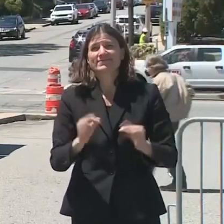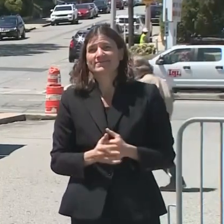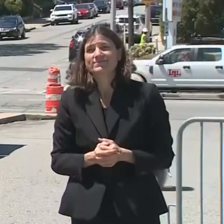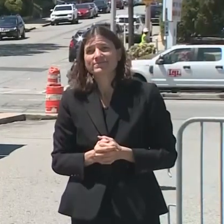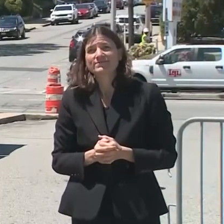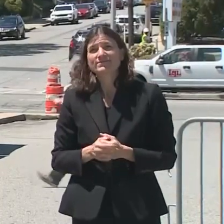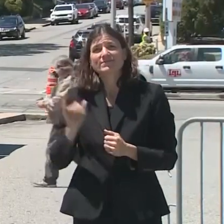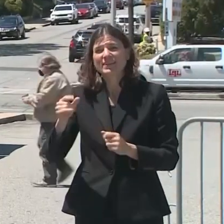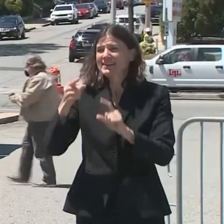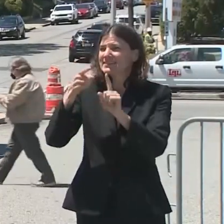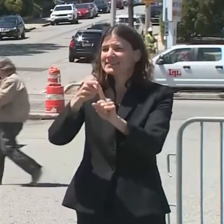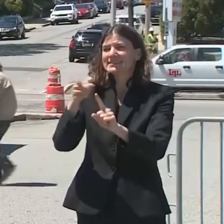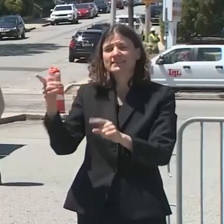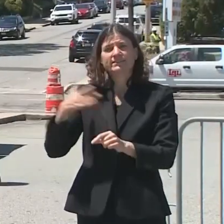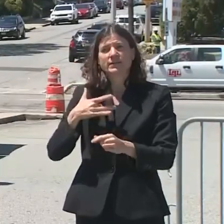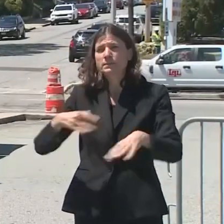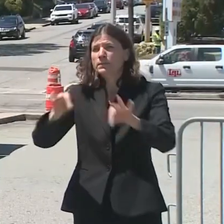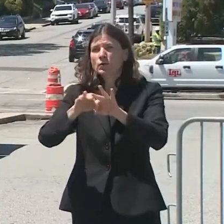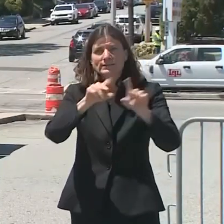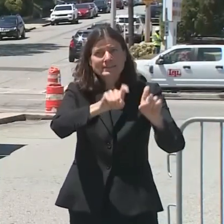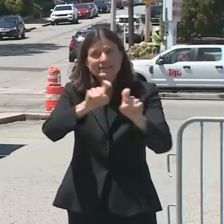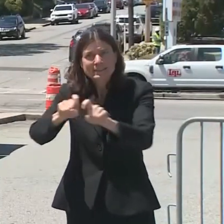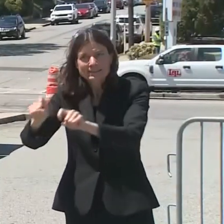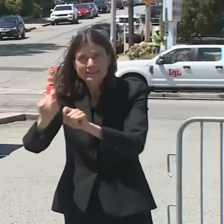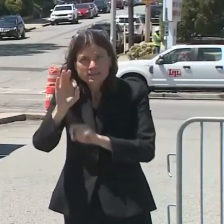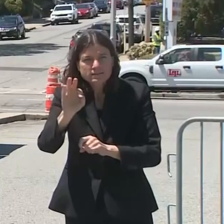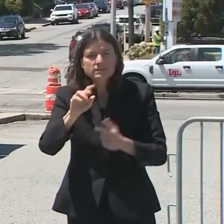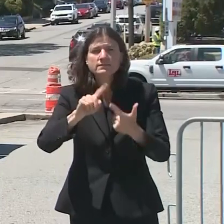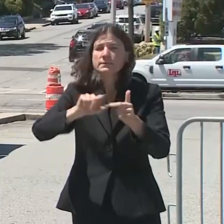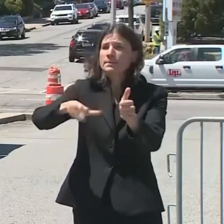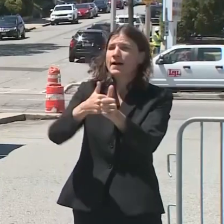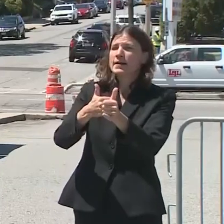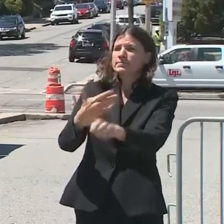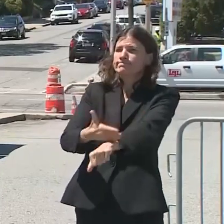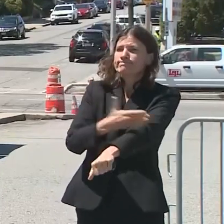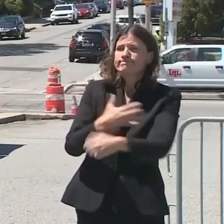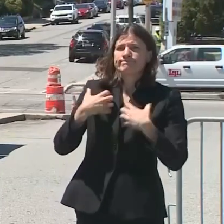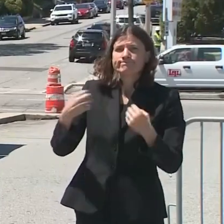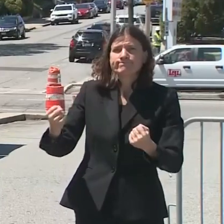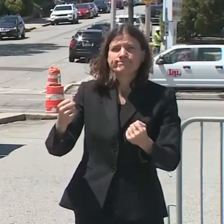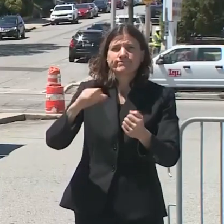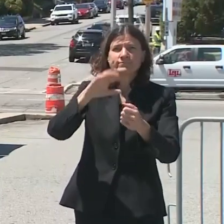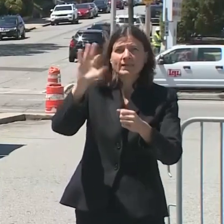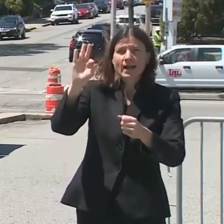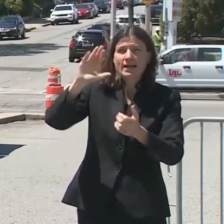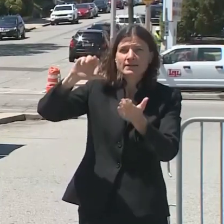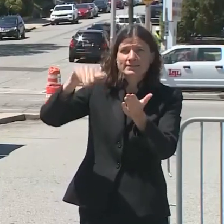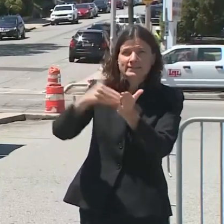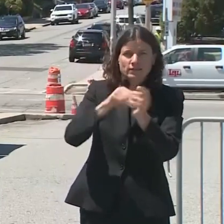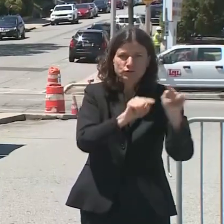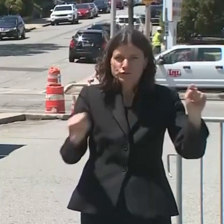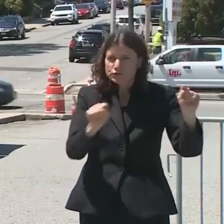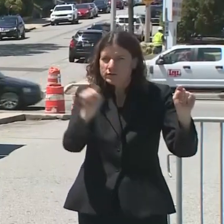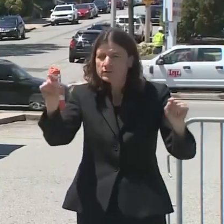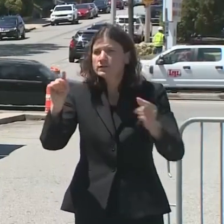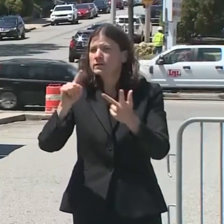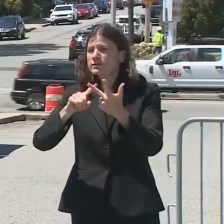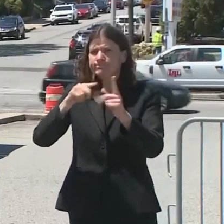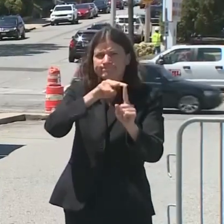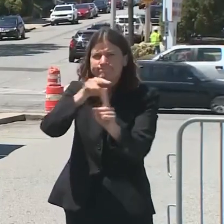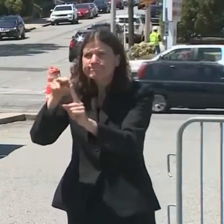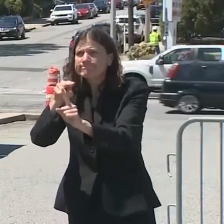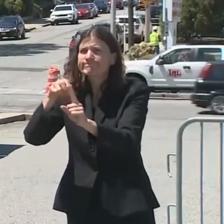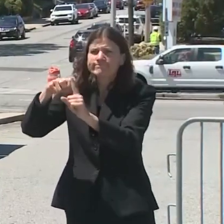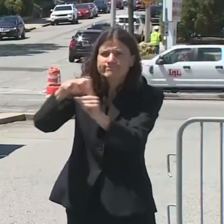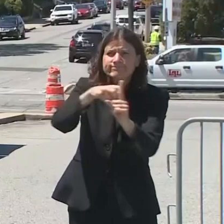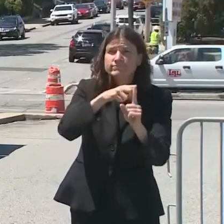tracing, and provide recovery sites for those in need will go a long way to supporting this region. The system of surveillance,